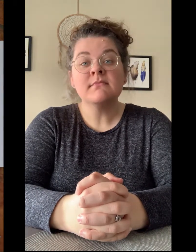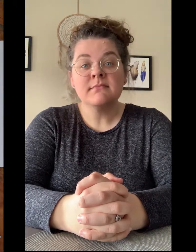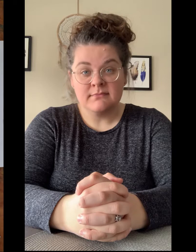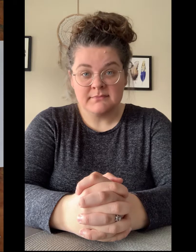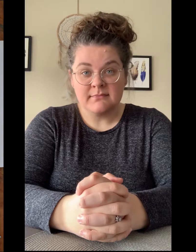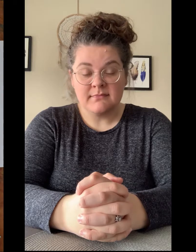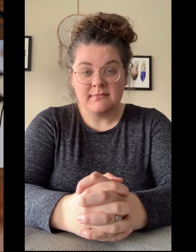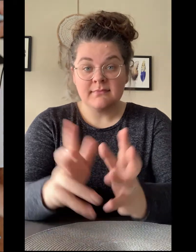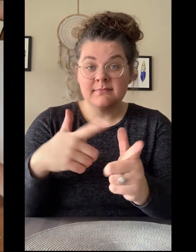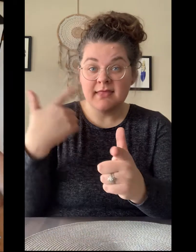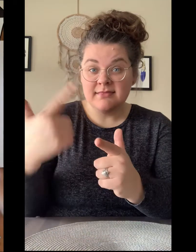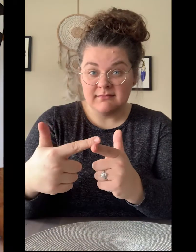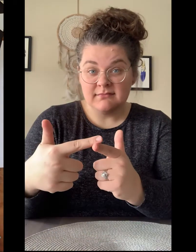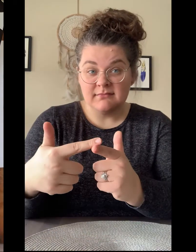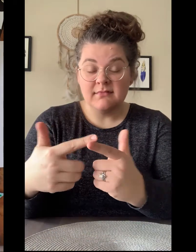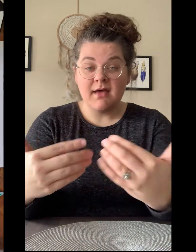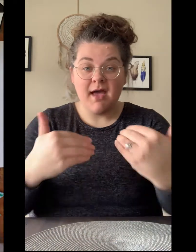And then we have